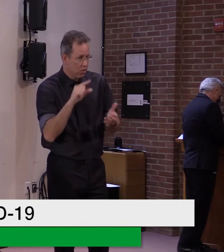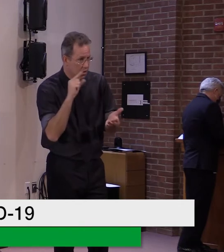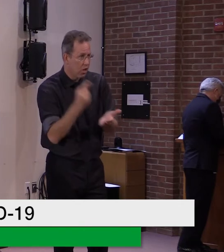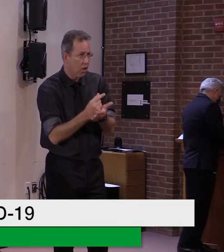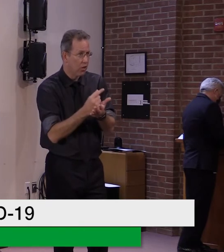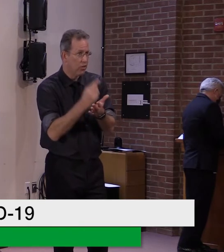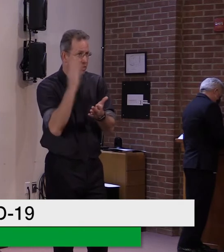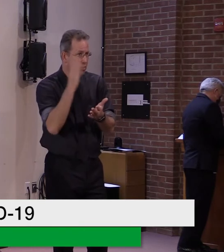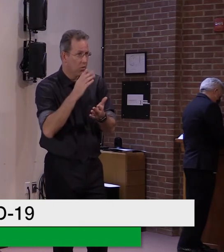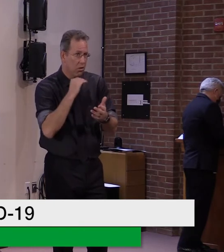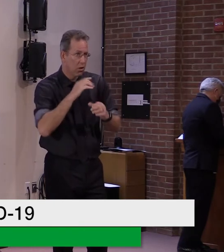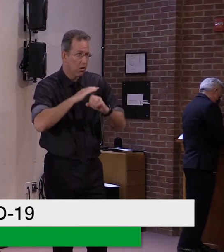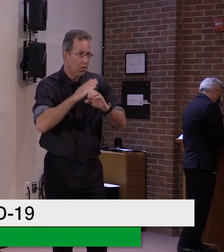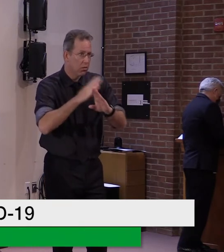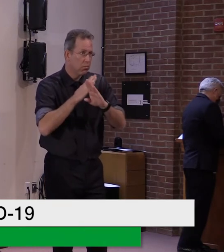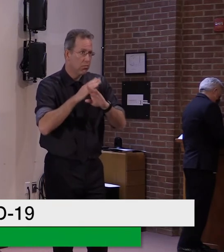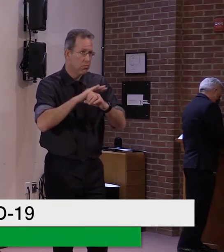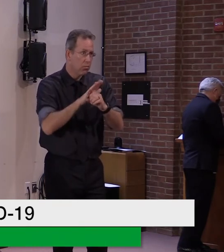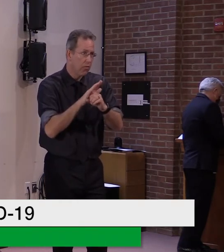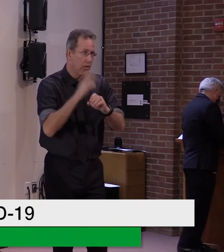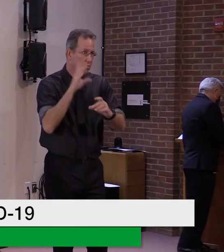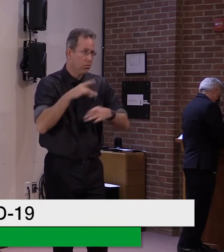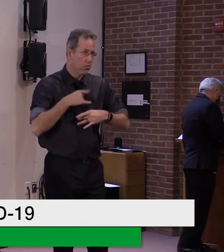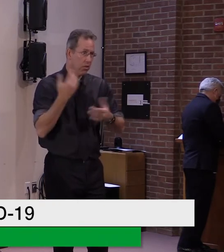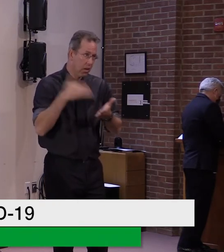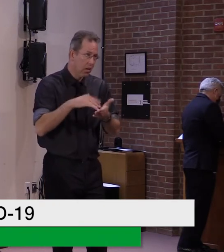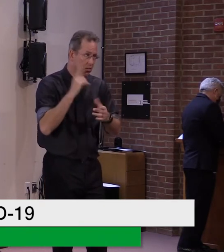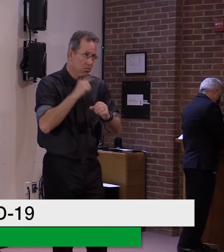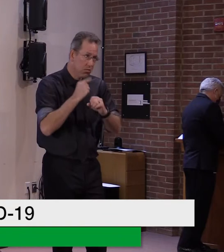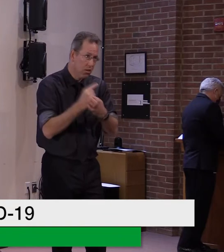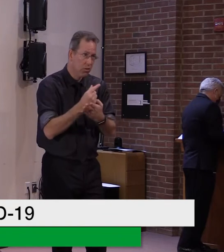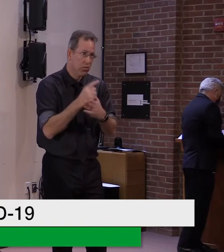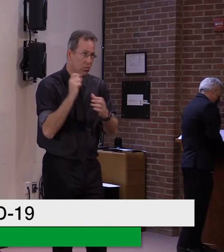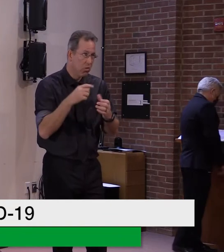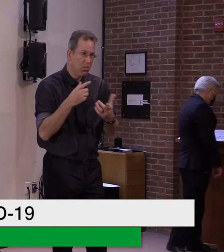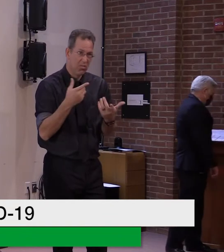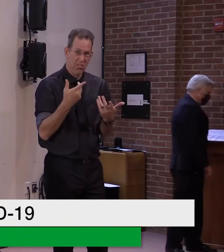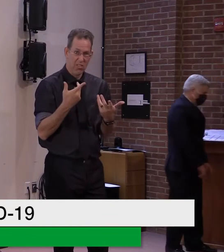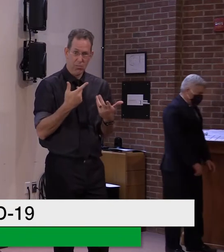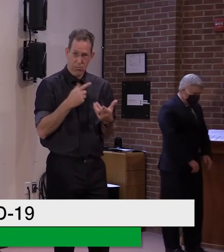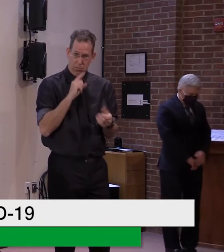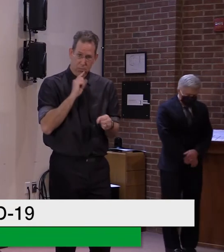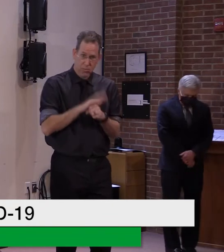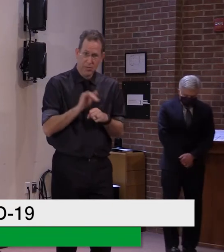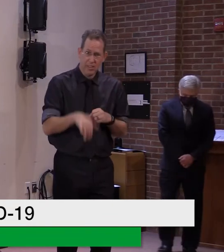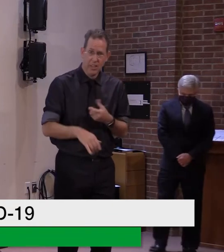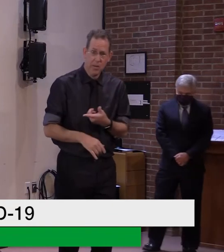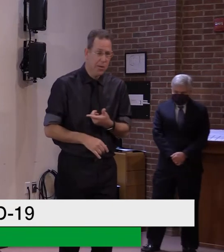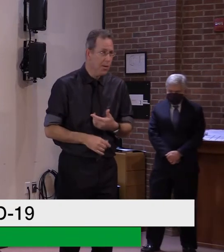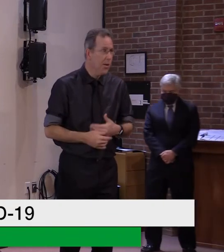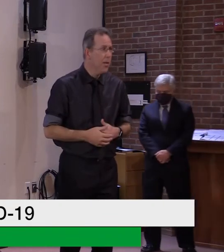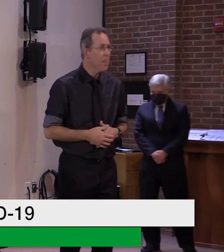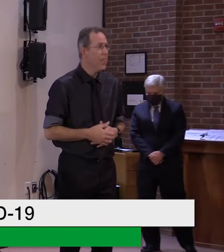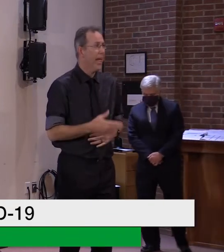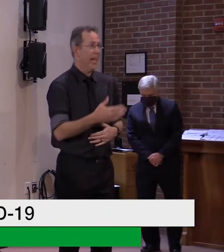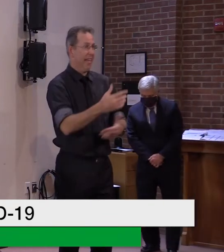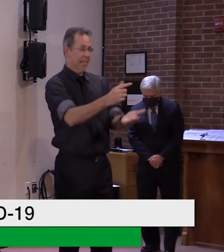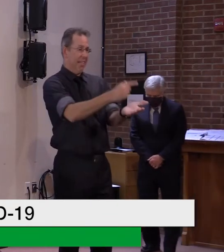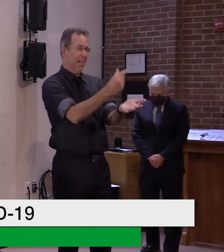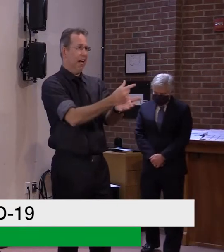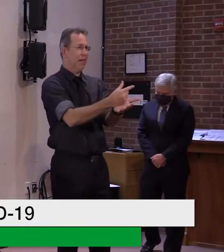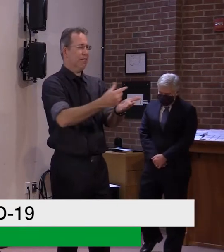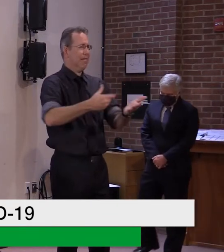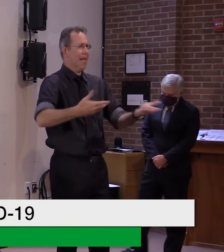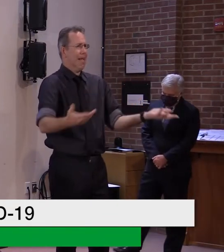percent wouldn't have any meaning right right there wouldn't be a guarantee correct i got a second question the